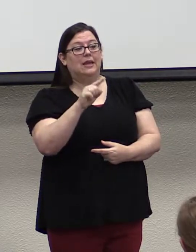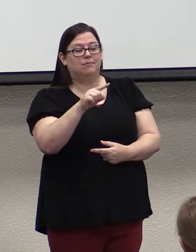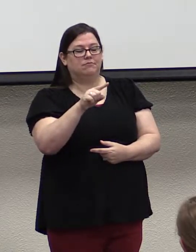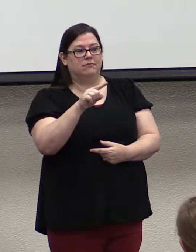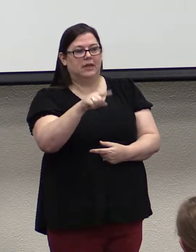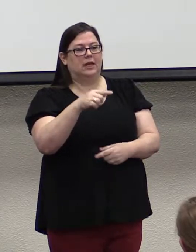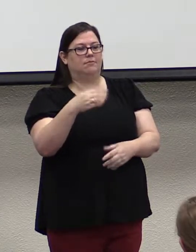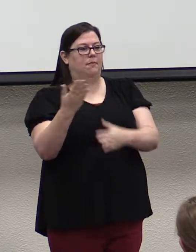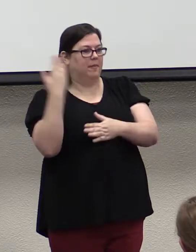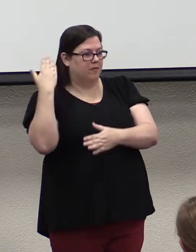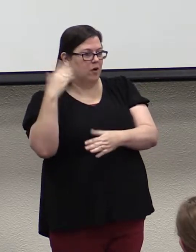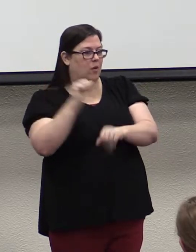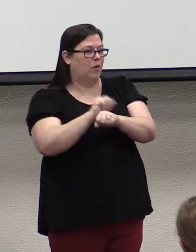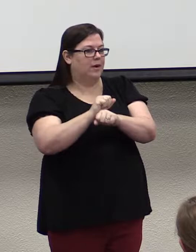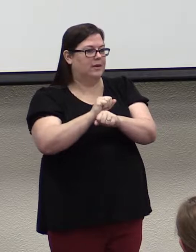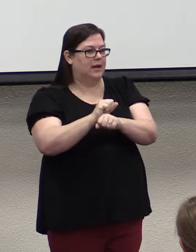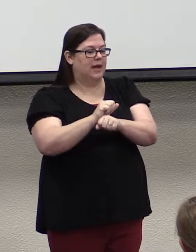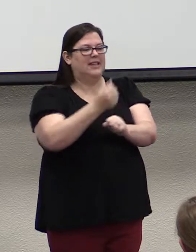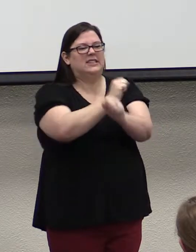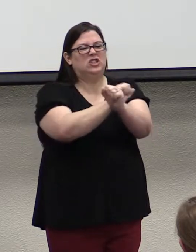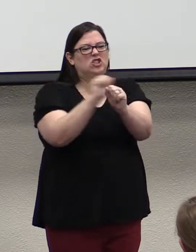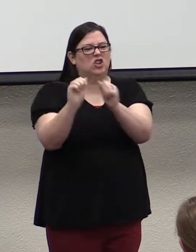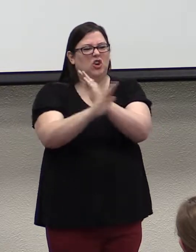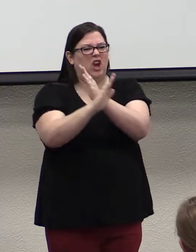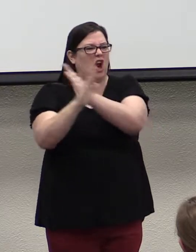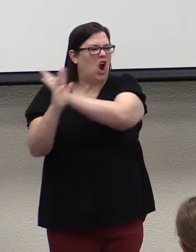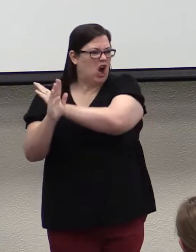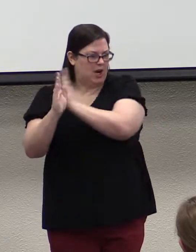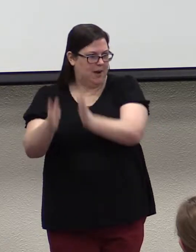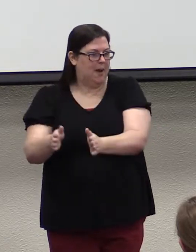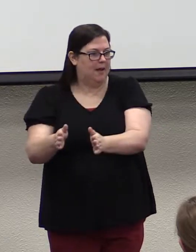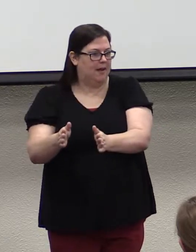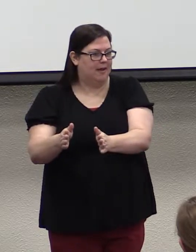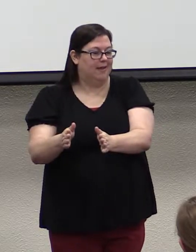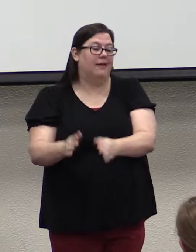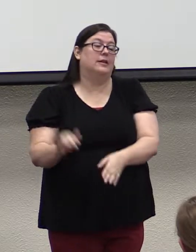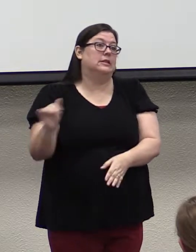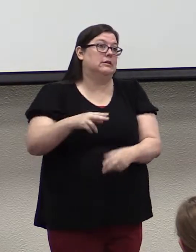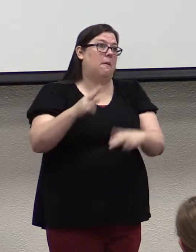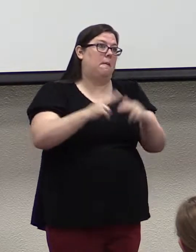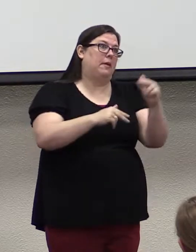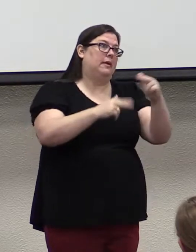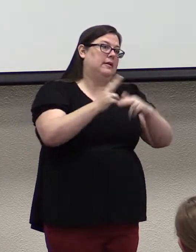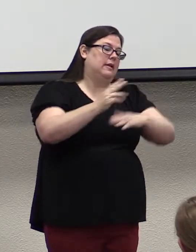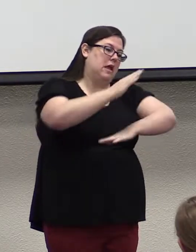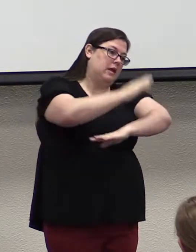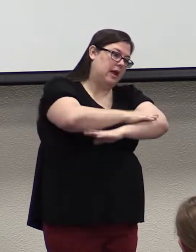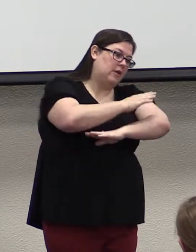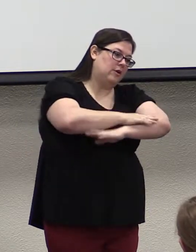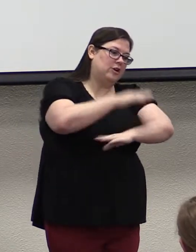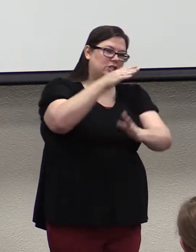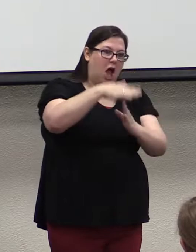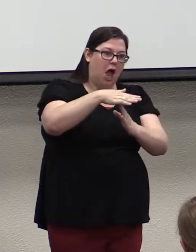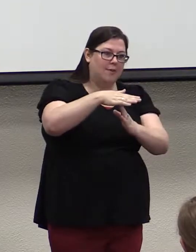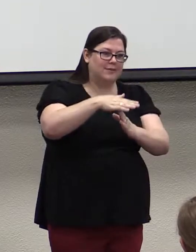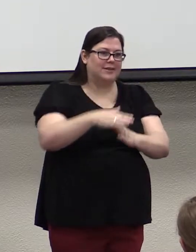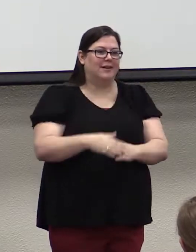guard. I want a builder of countertops, an assembly